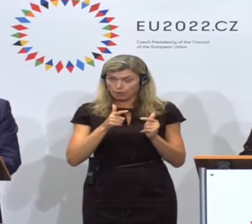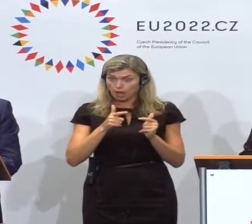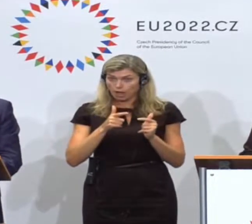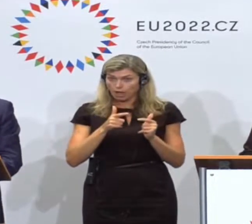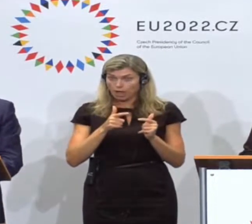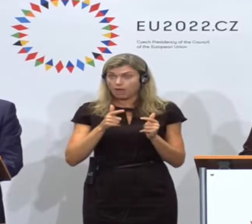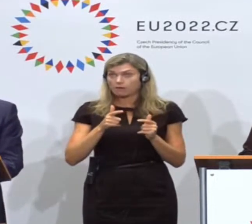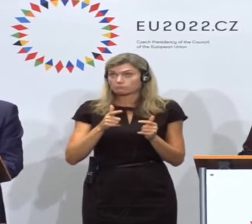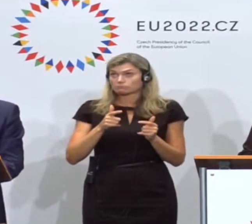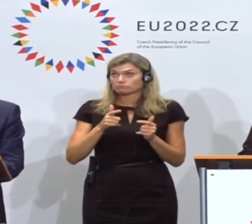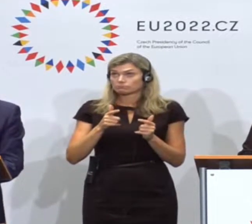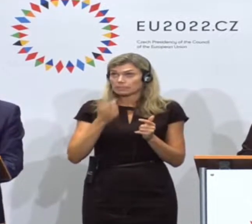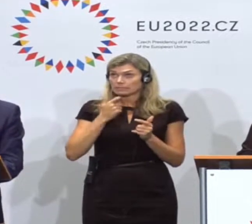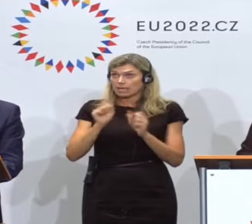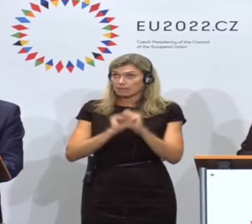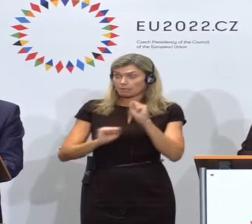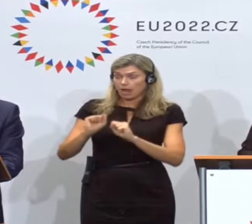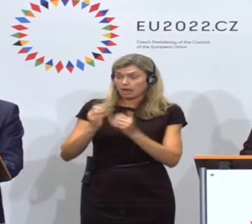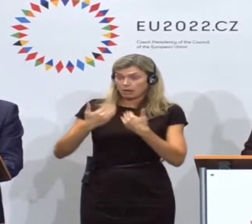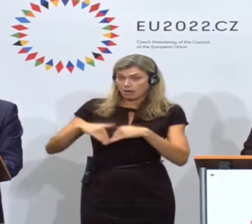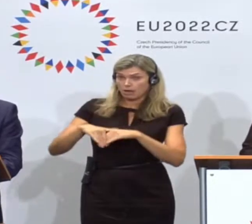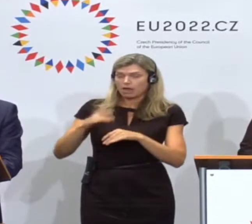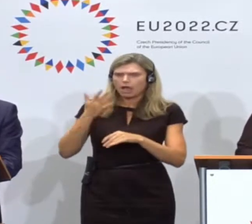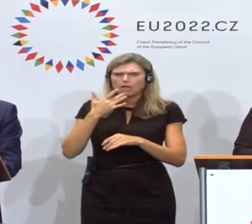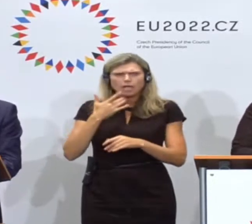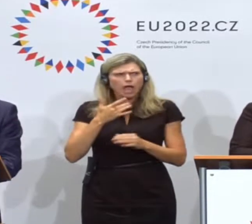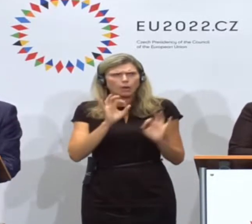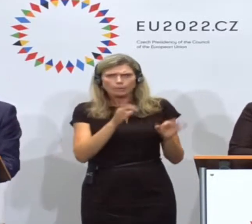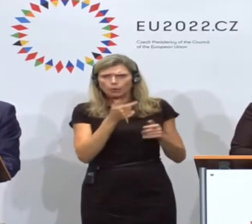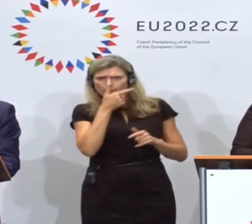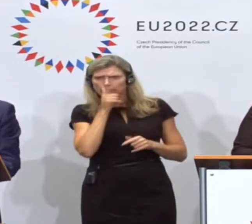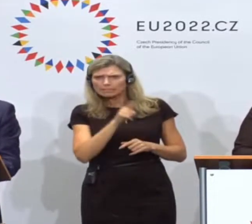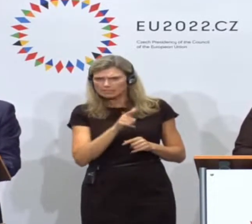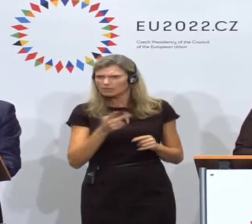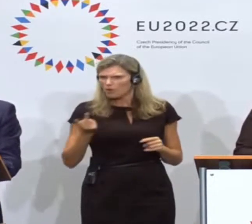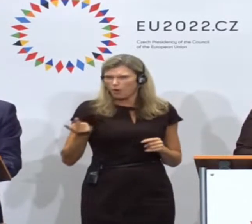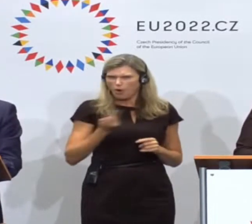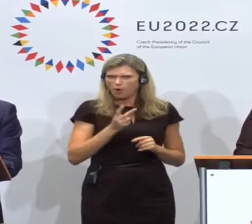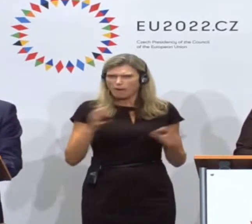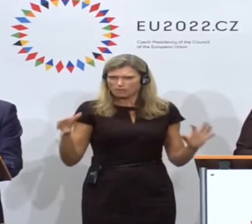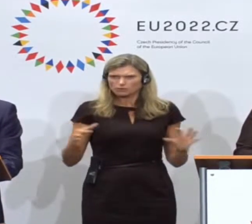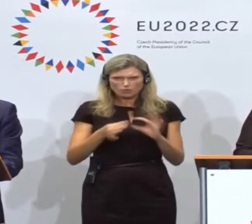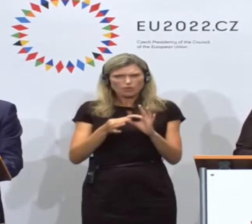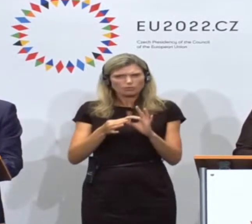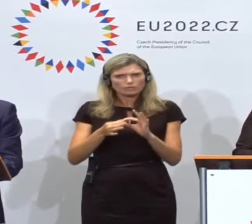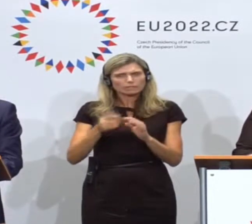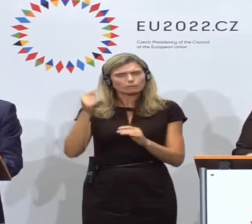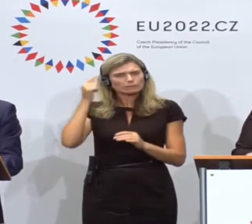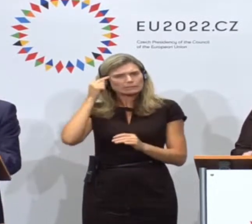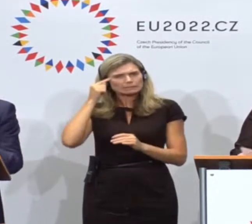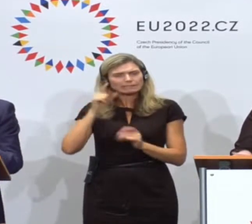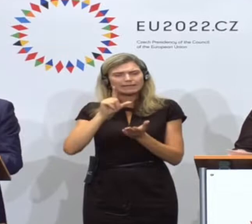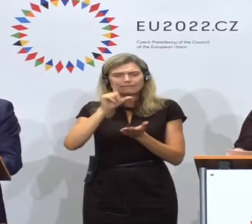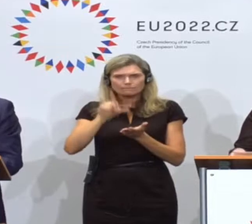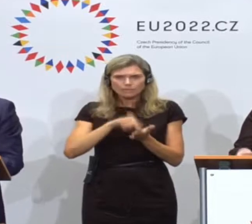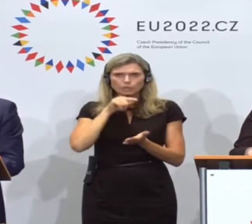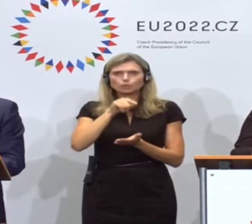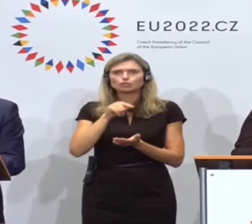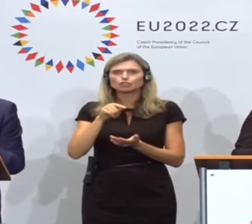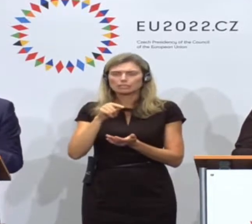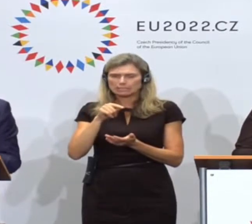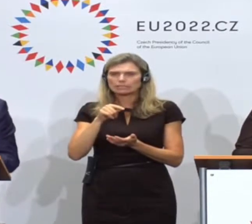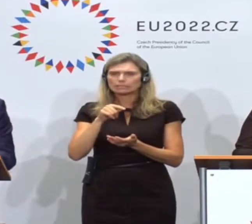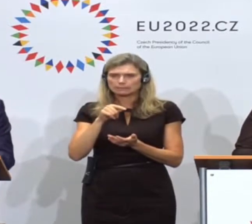address capabilities and leveraging our economies of scale. And based on the